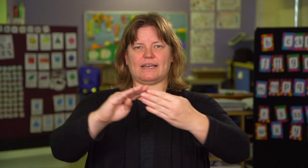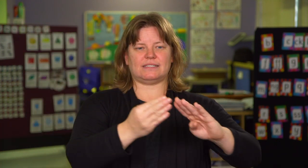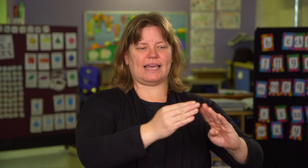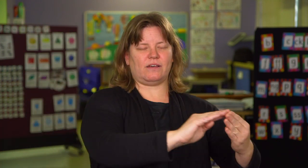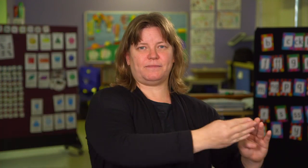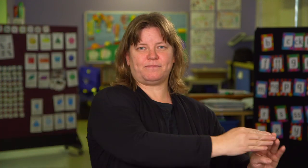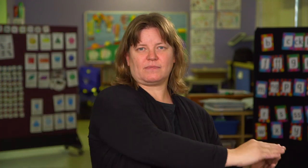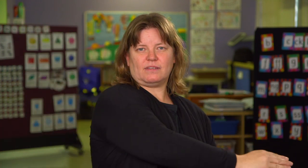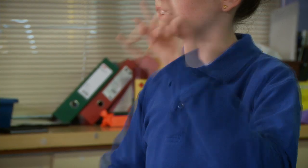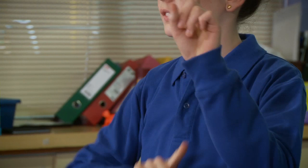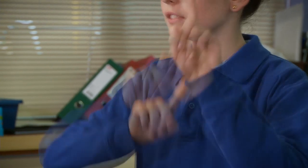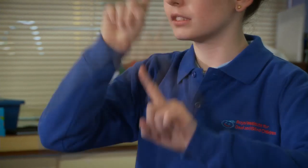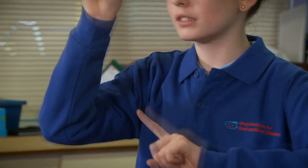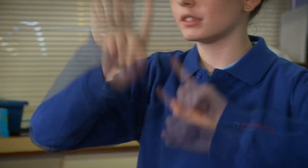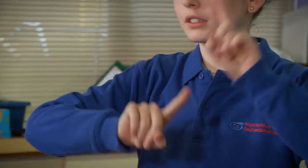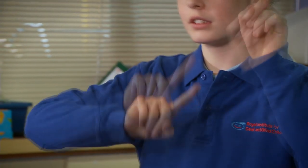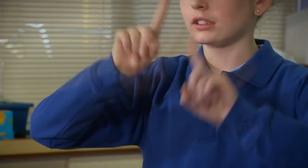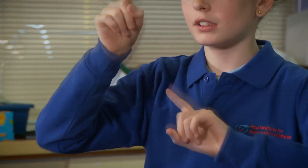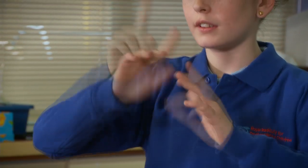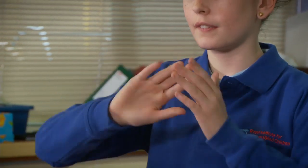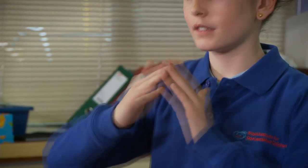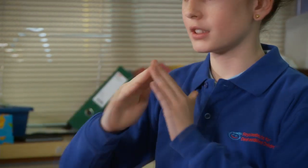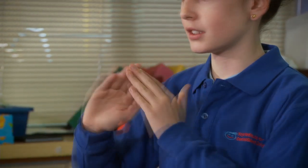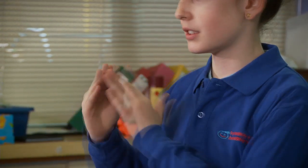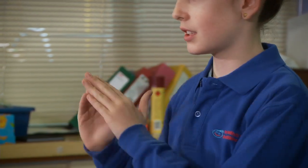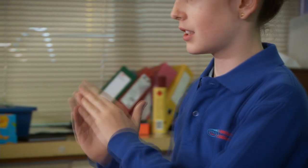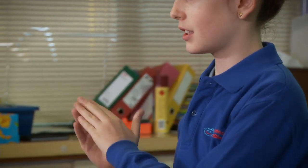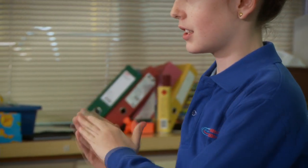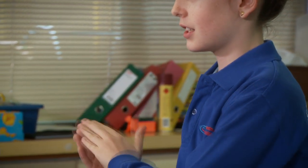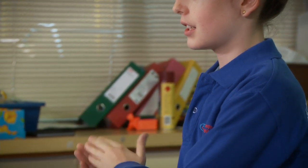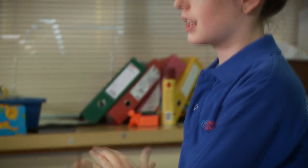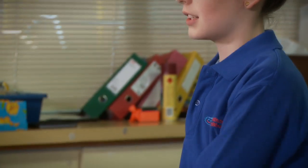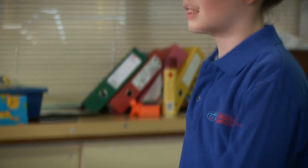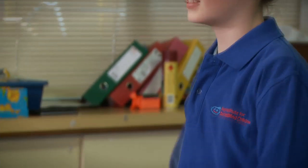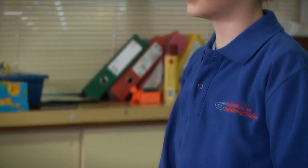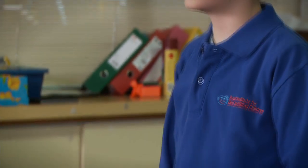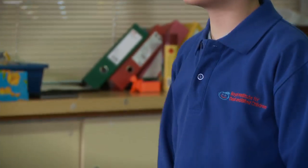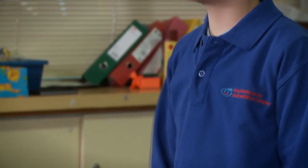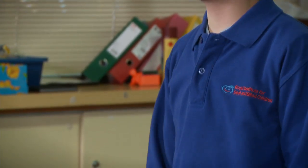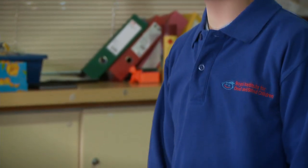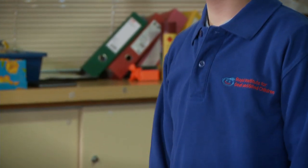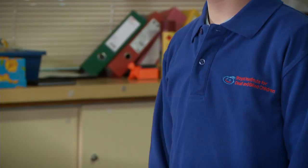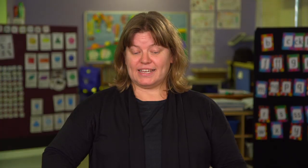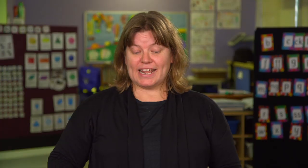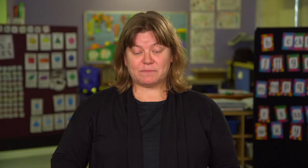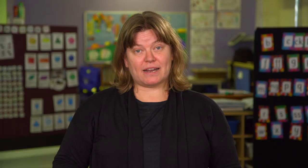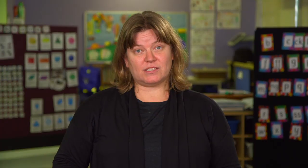down to town, as if it's all of the environments. The next part of the